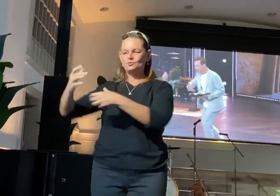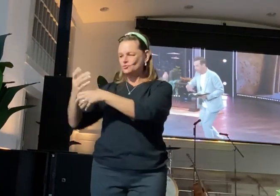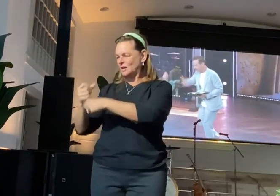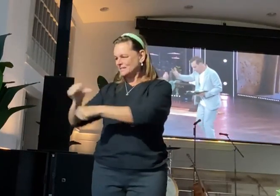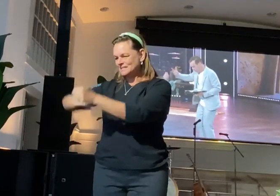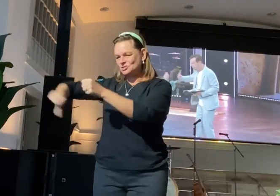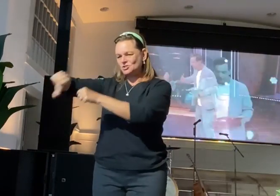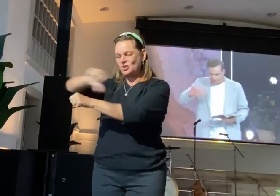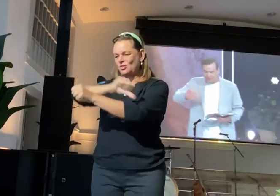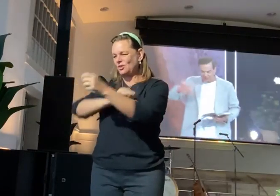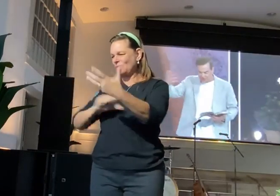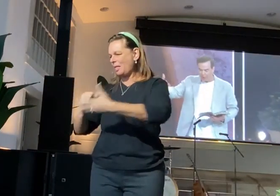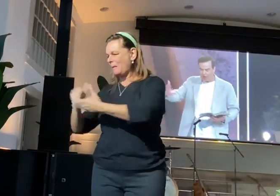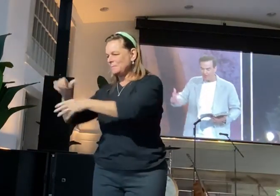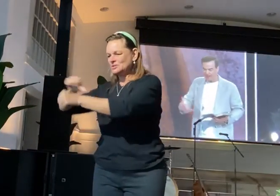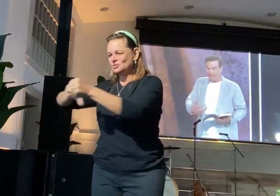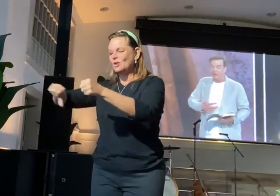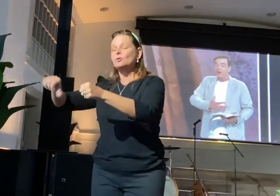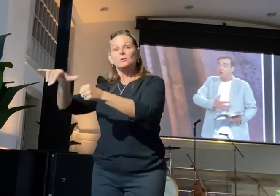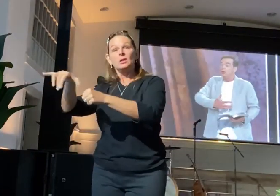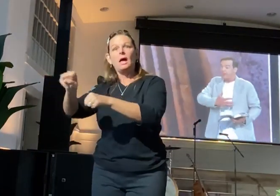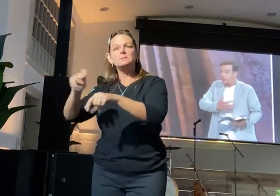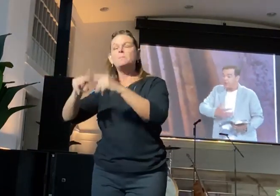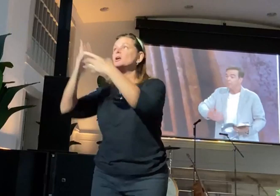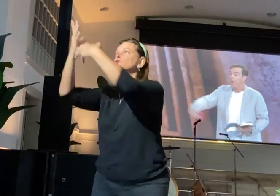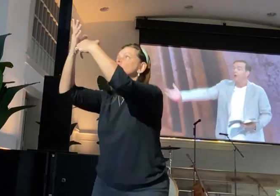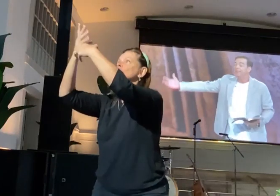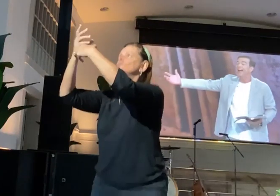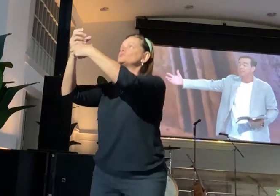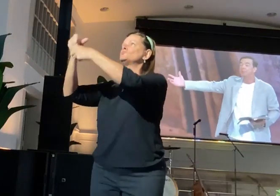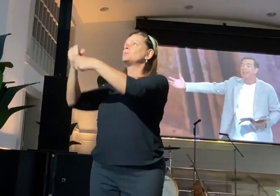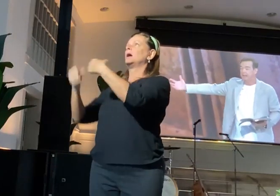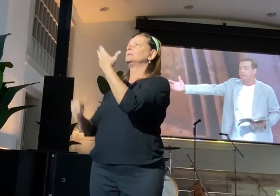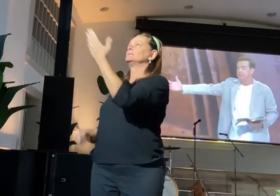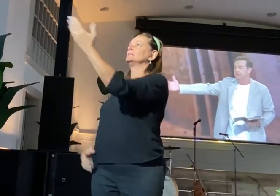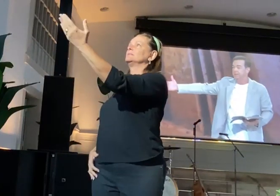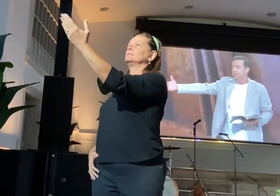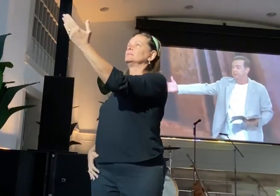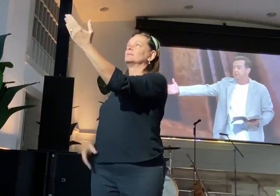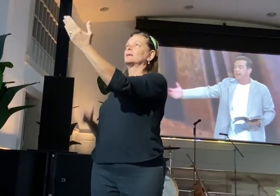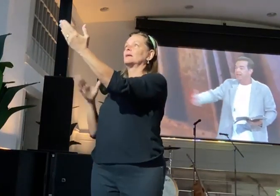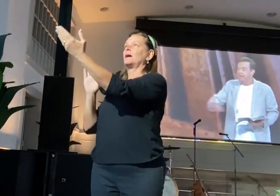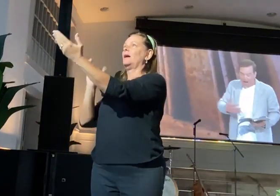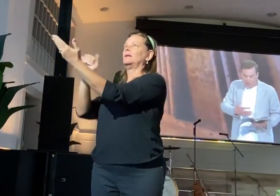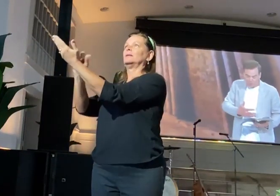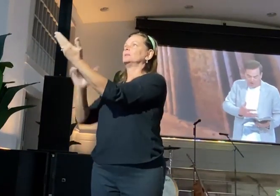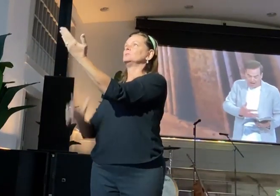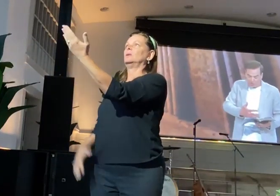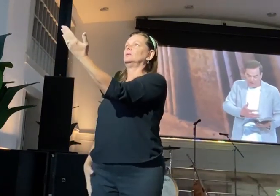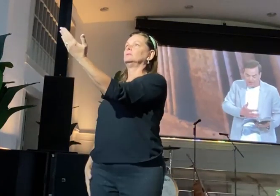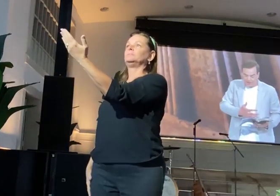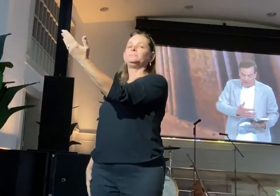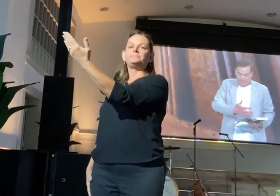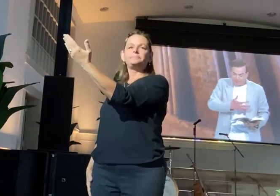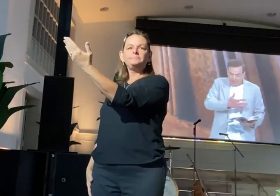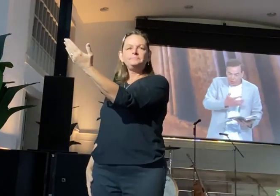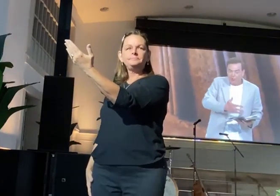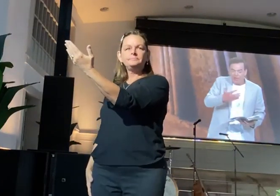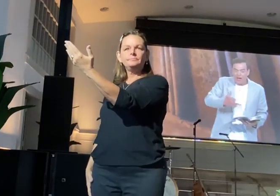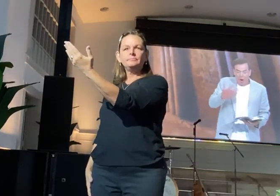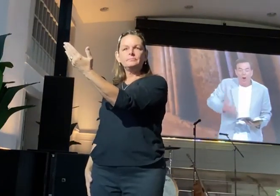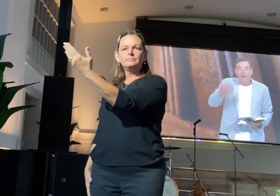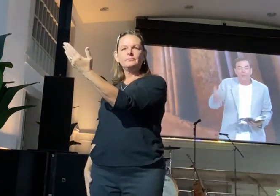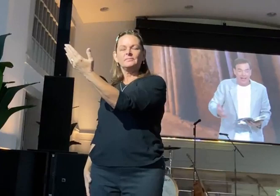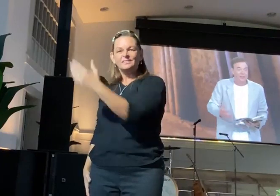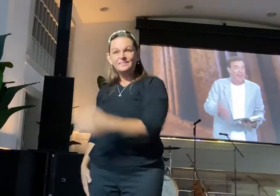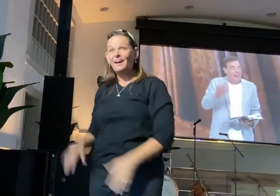this had to be, of course, that Jesus, knowing all things, knew that this was a part of God's plan. That God was actually going to